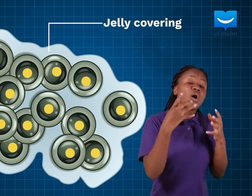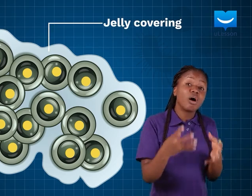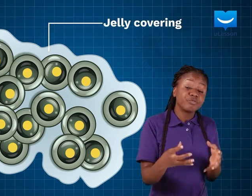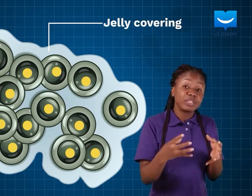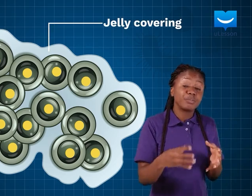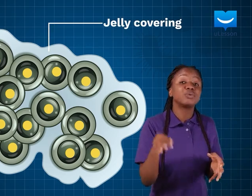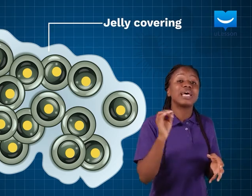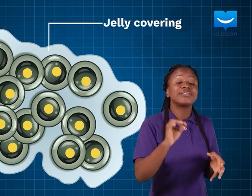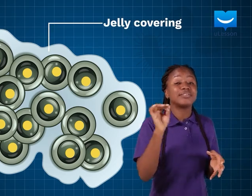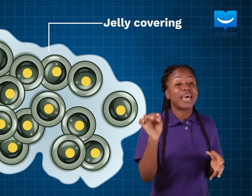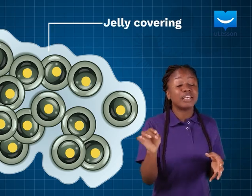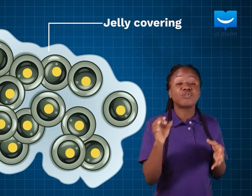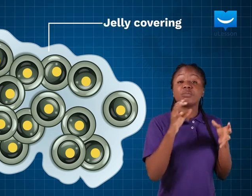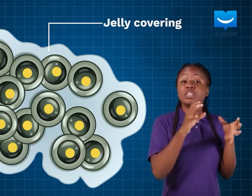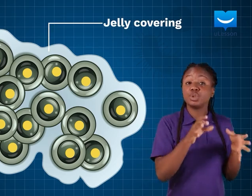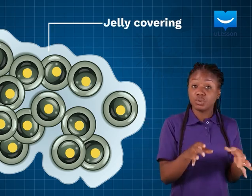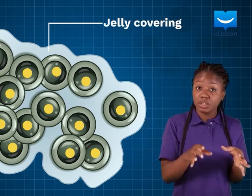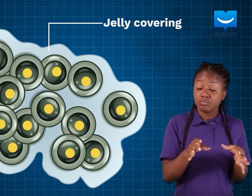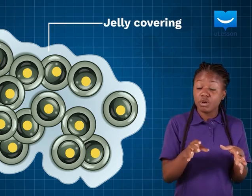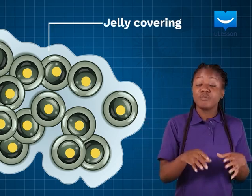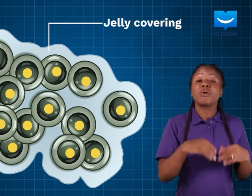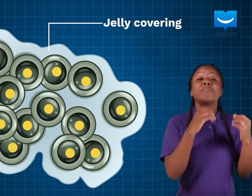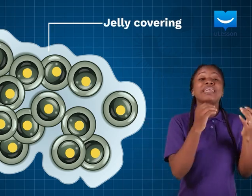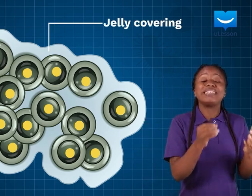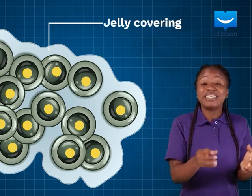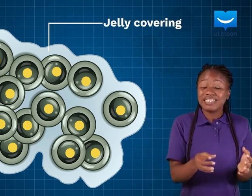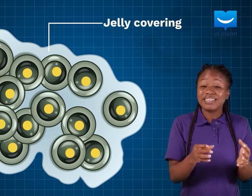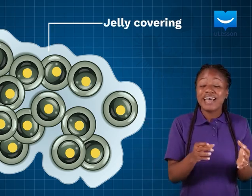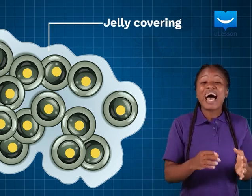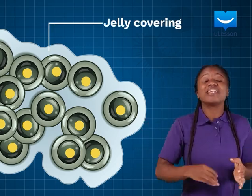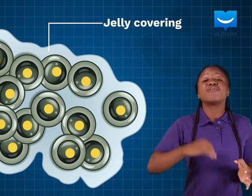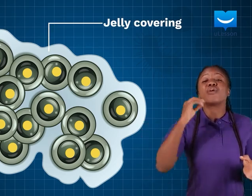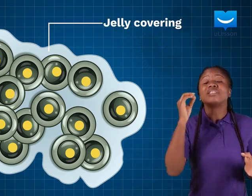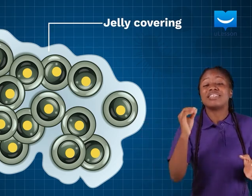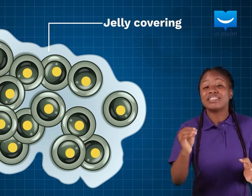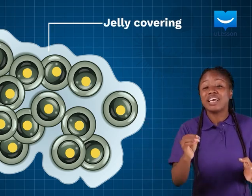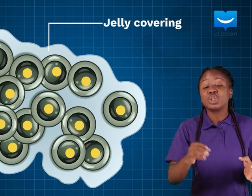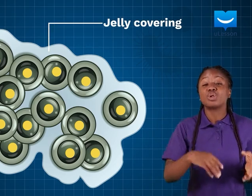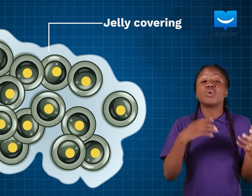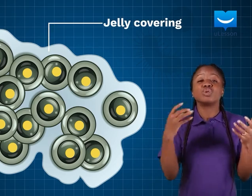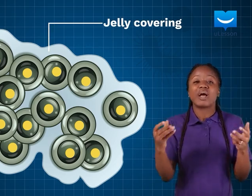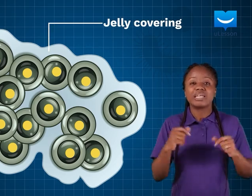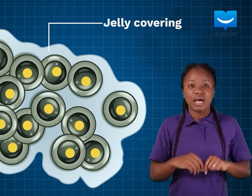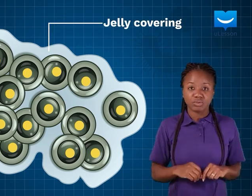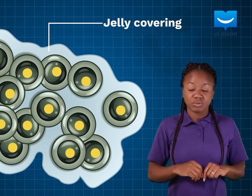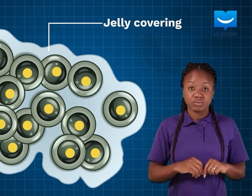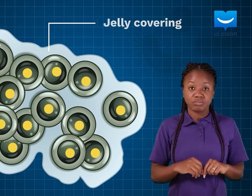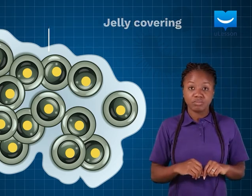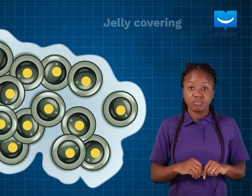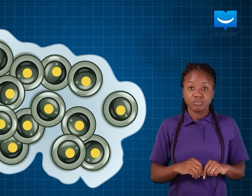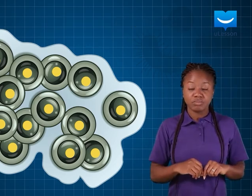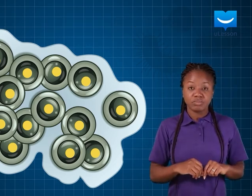jelly covering protects the eggs from injury, from being eaten, and from desiccation or drying